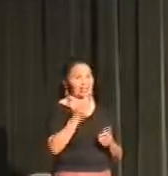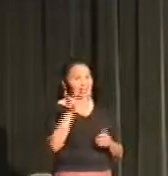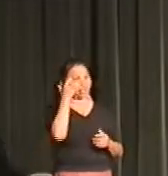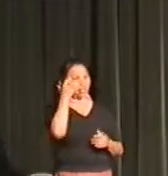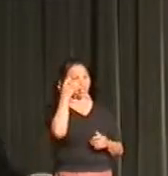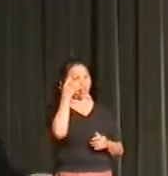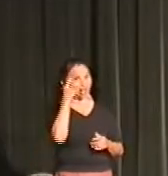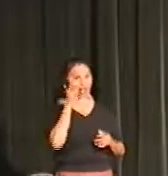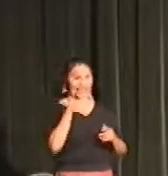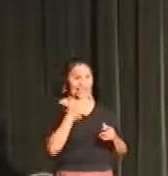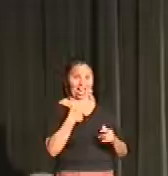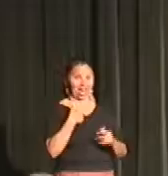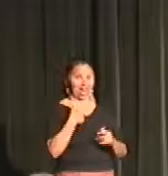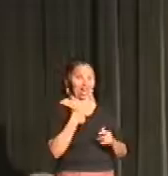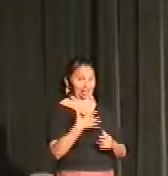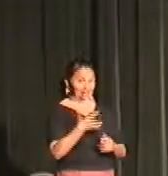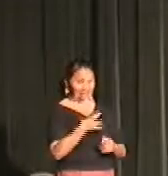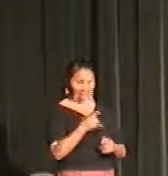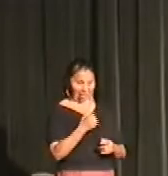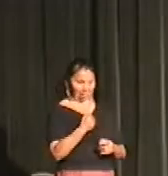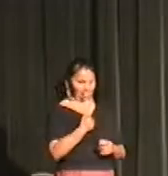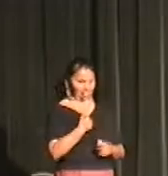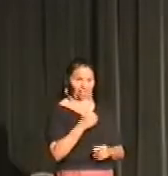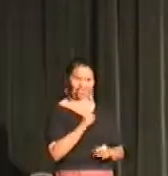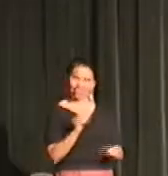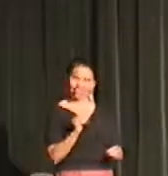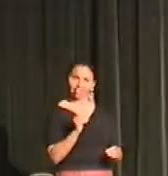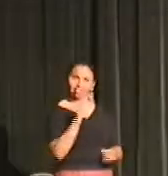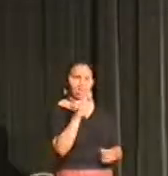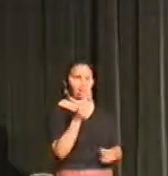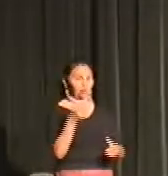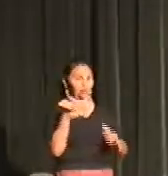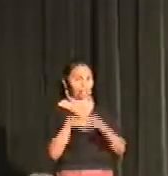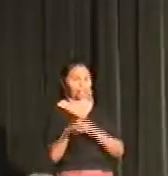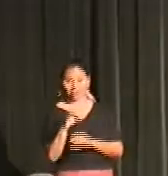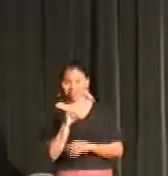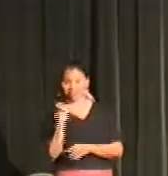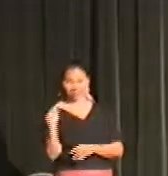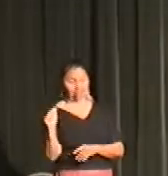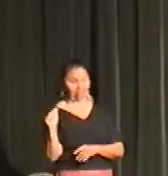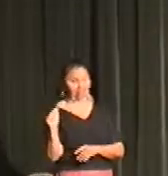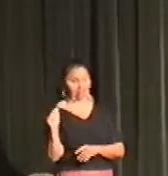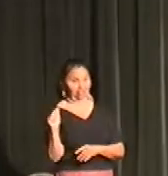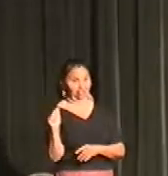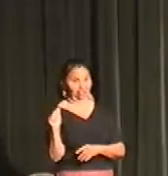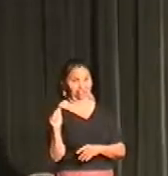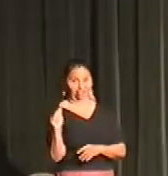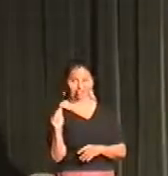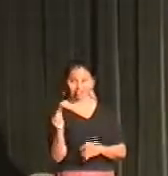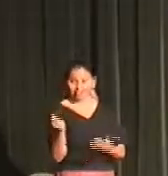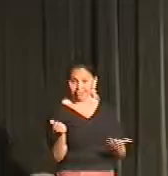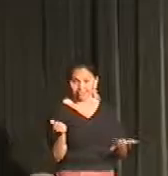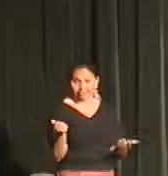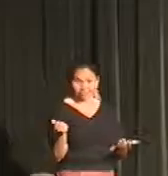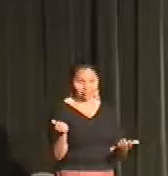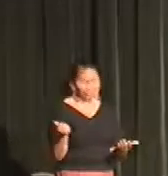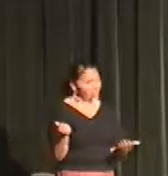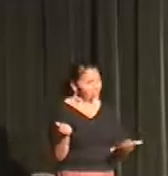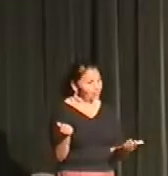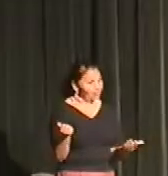beginning, I'm a person I wouldn't have even liked when I came to Alcoholics Anonymous. And yet, you know, there was a